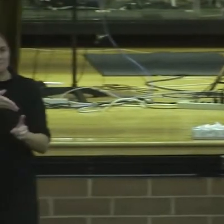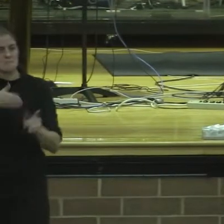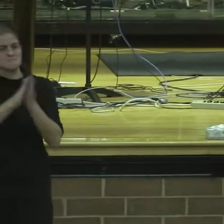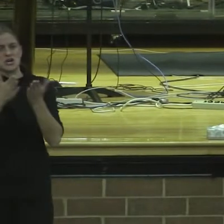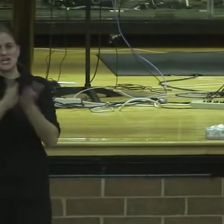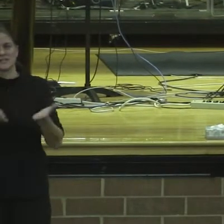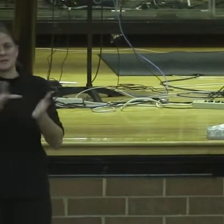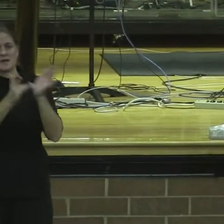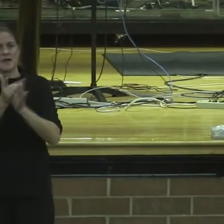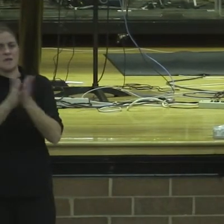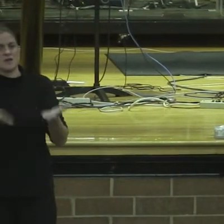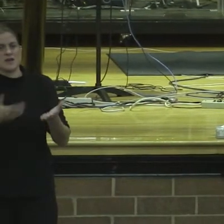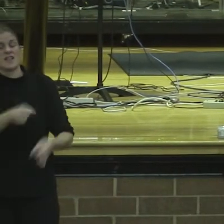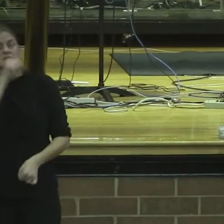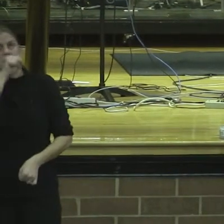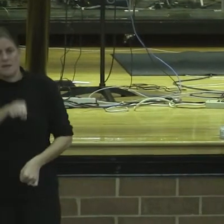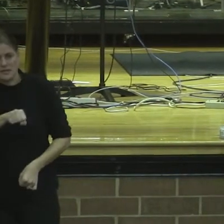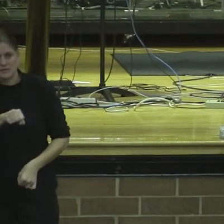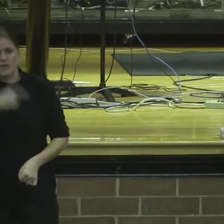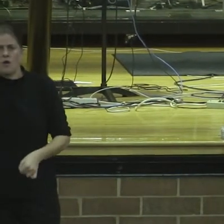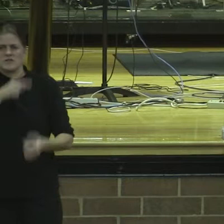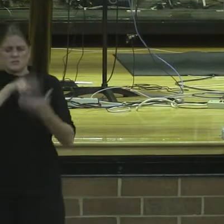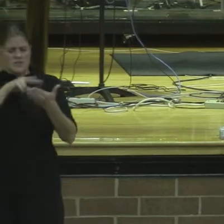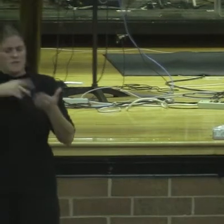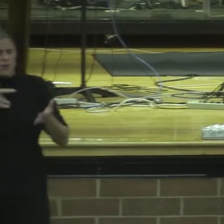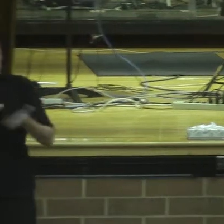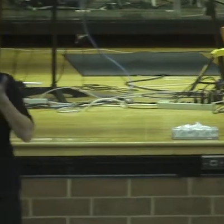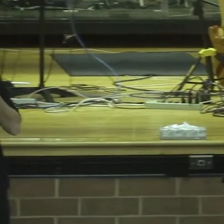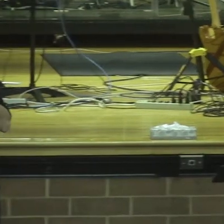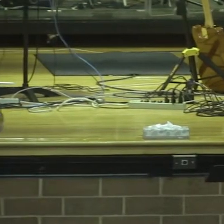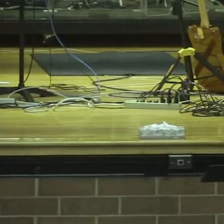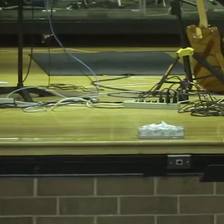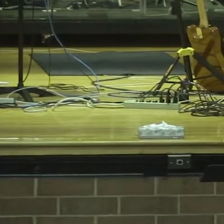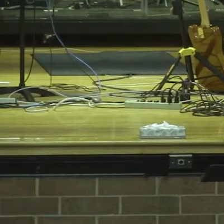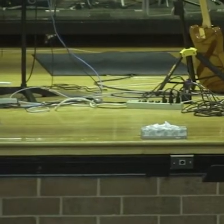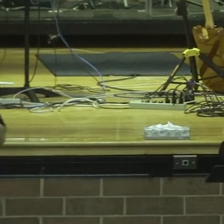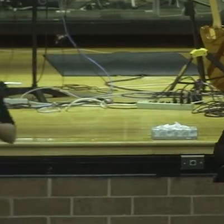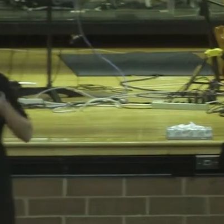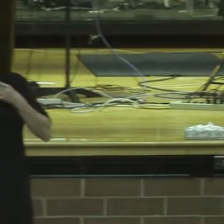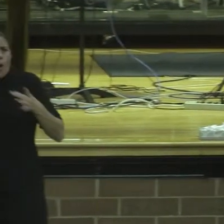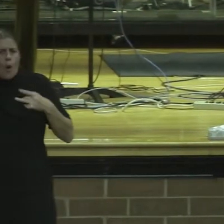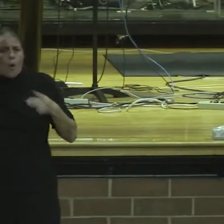that's where I go. It's just a great story there. I get stuff out of it every time when I read it. There's something new, a new nugget to pull from